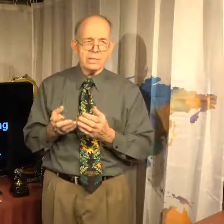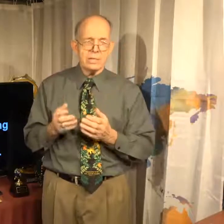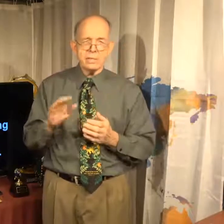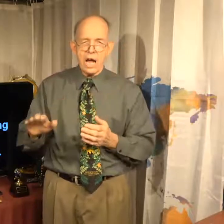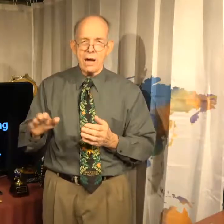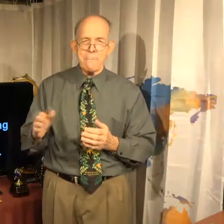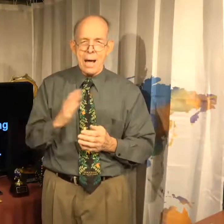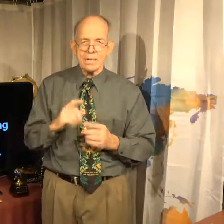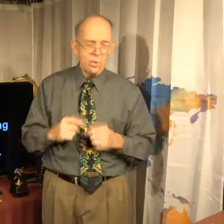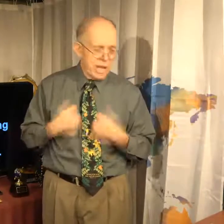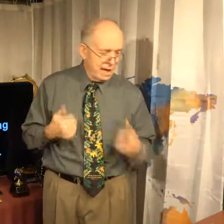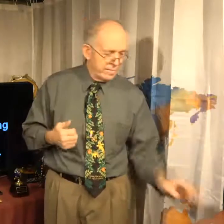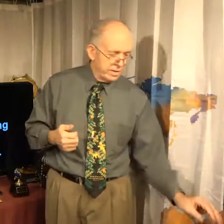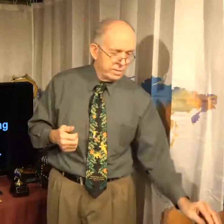the child back to life.